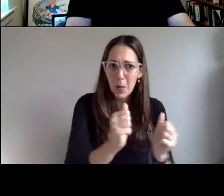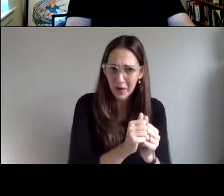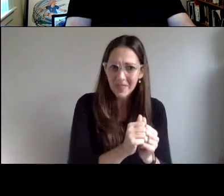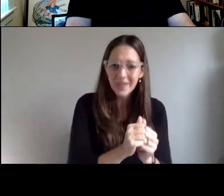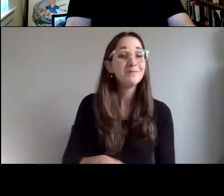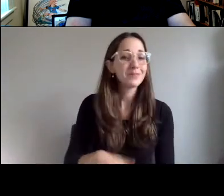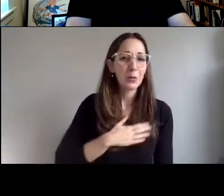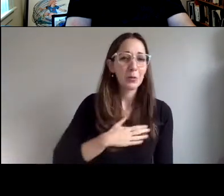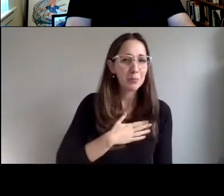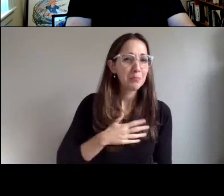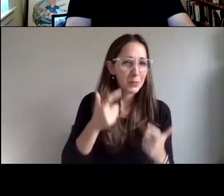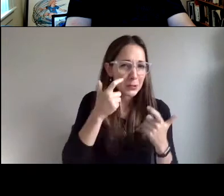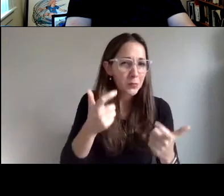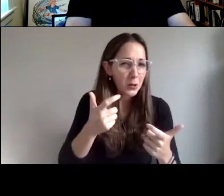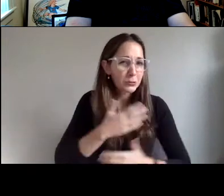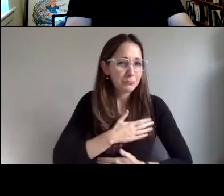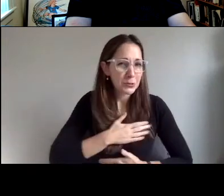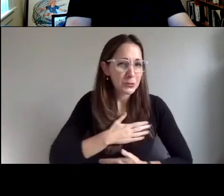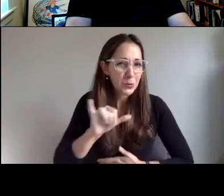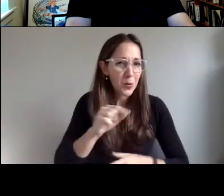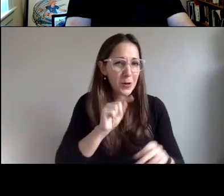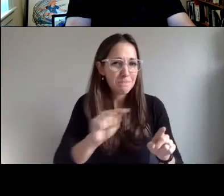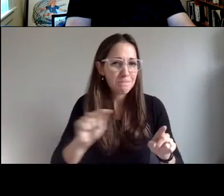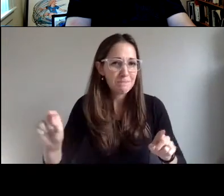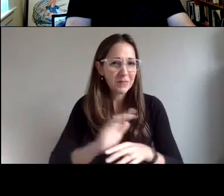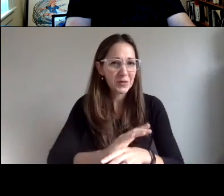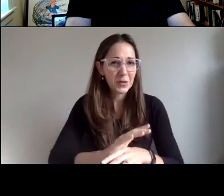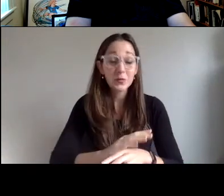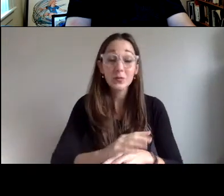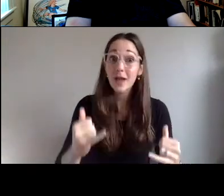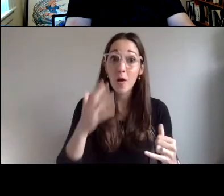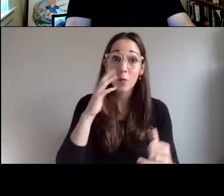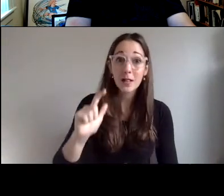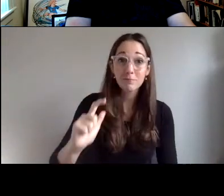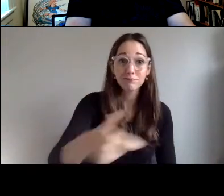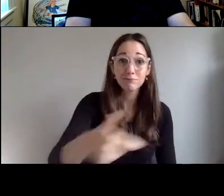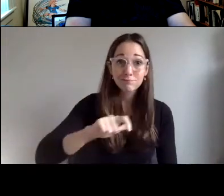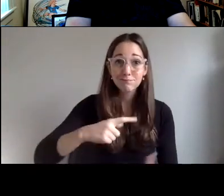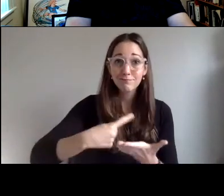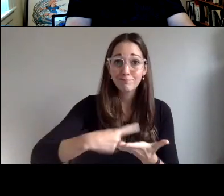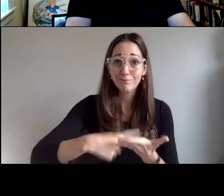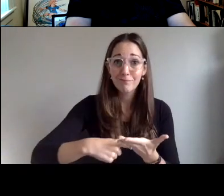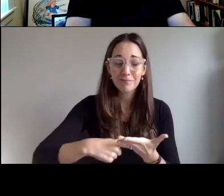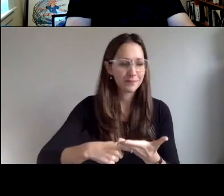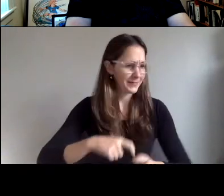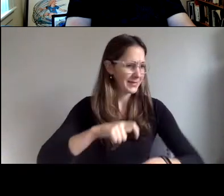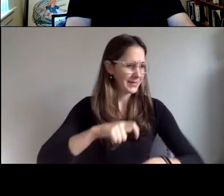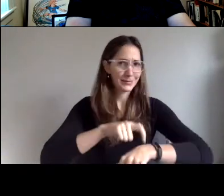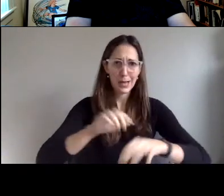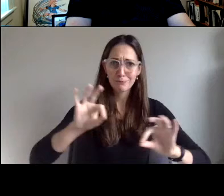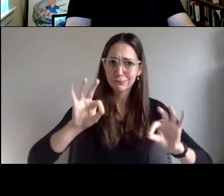now move into our roundtable discussion. We're doing really well on time, and I think that we can really have a robust